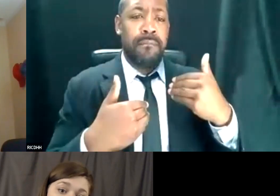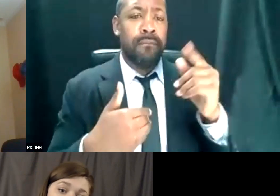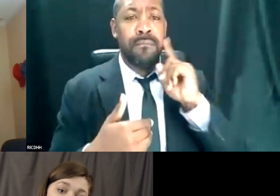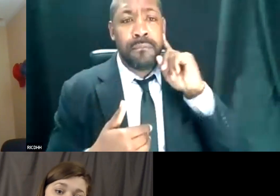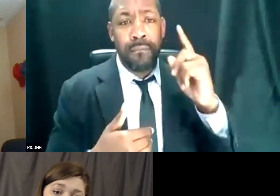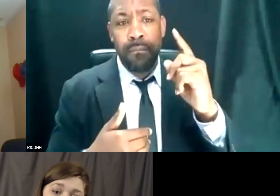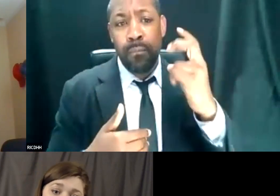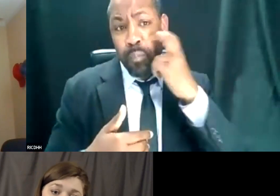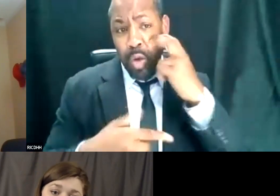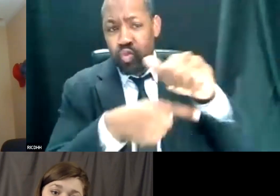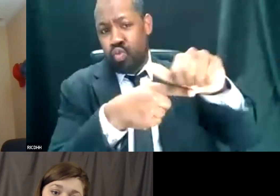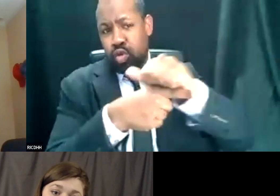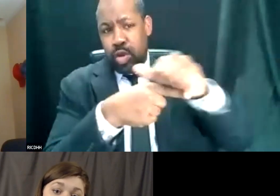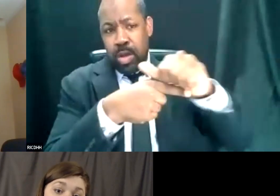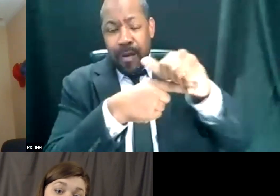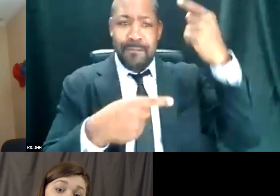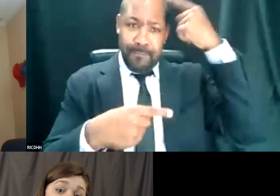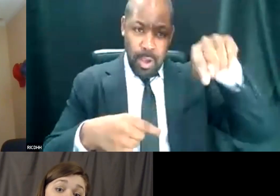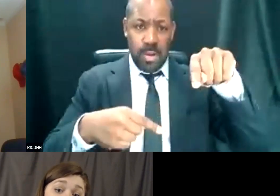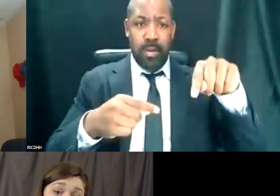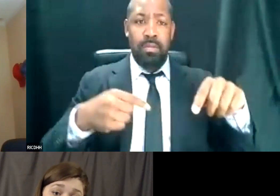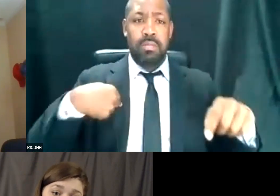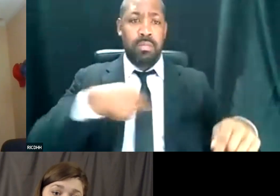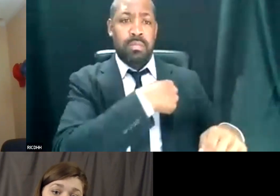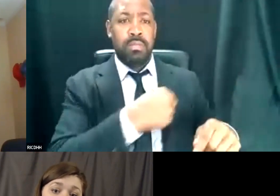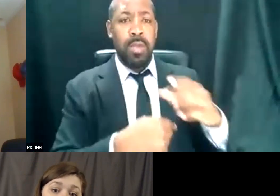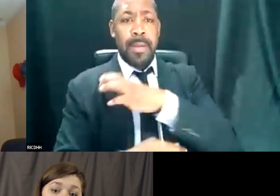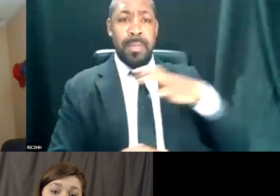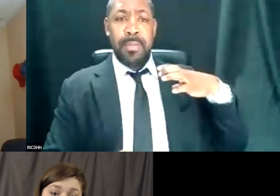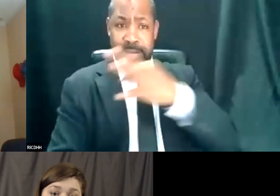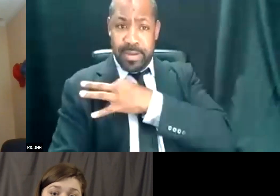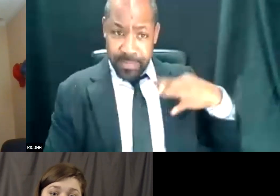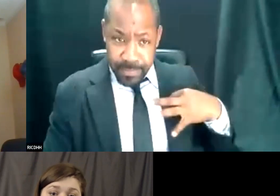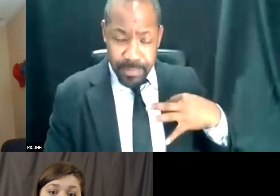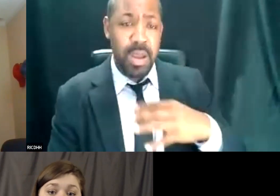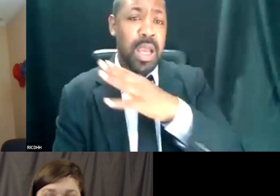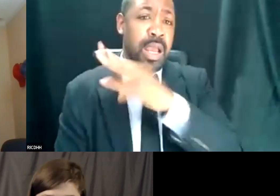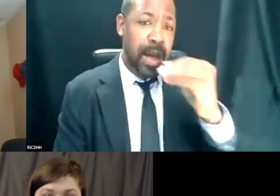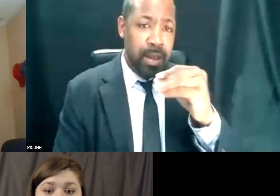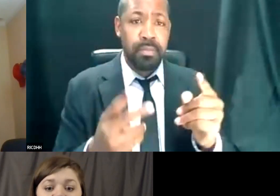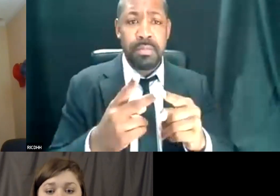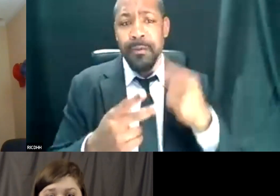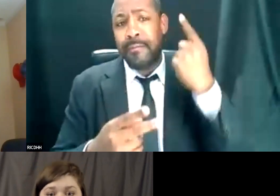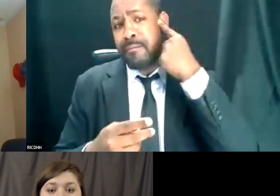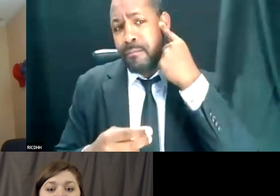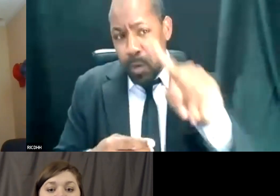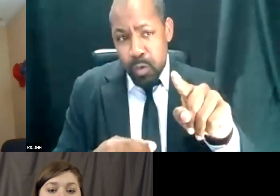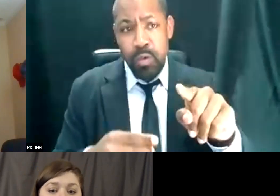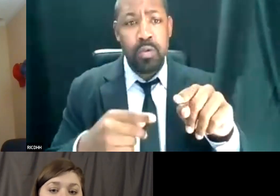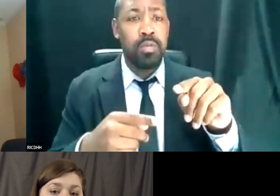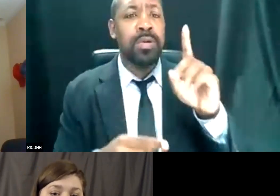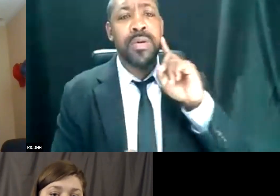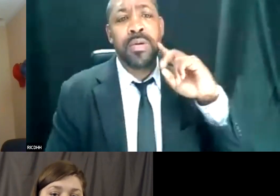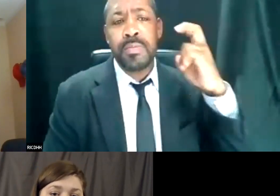And we will have a deaf-blind training for the commissioner staff